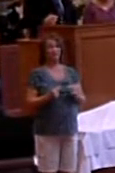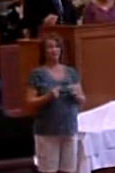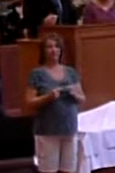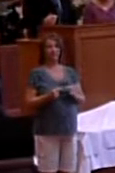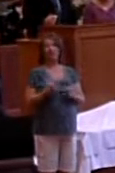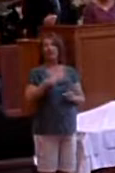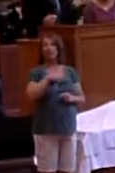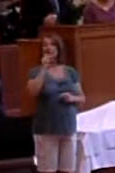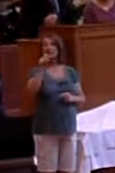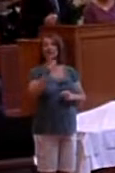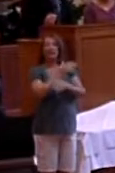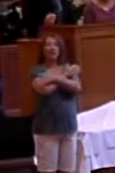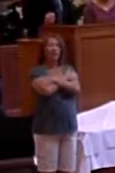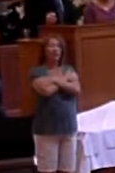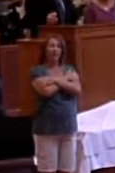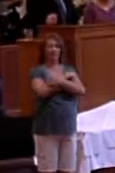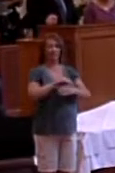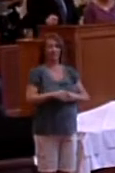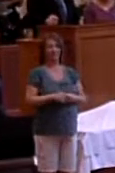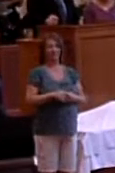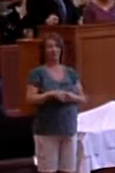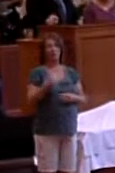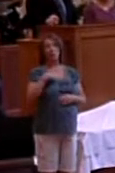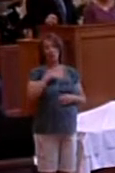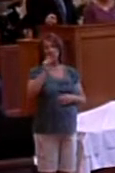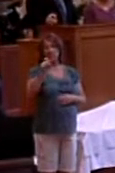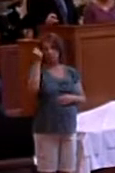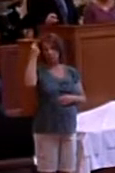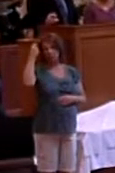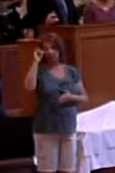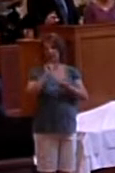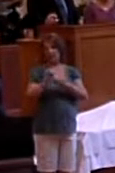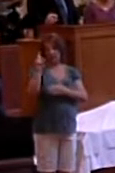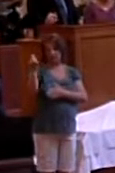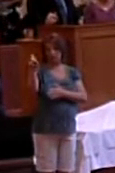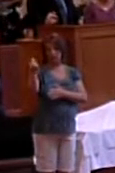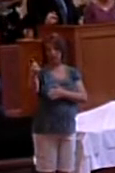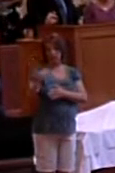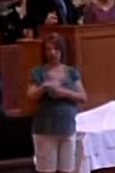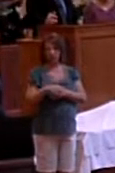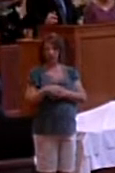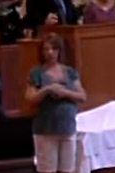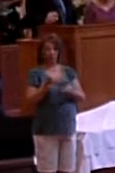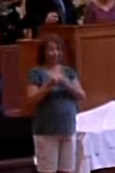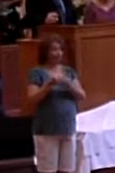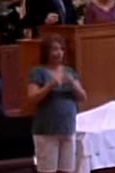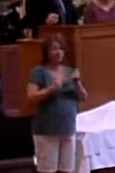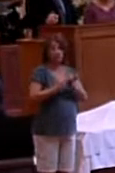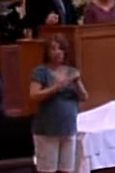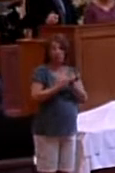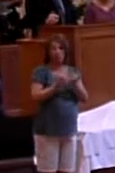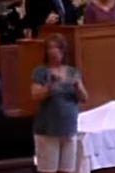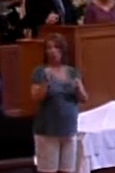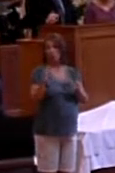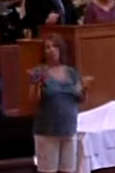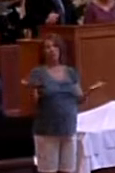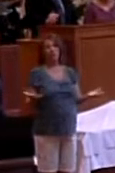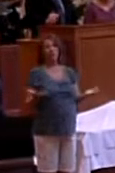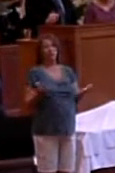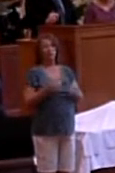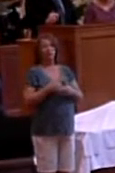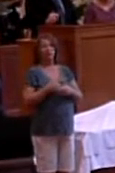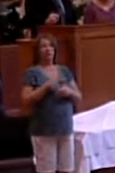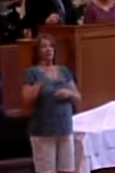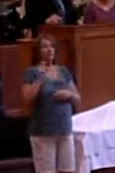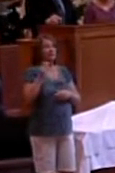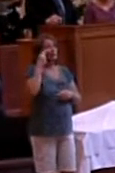for hugs. Let us realize that there is a need for maybe monetary support that you have called certain ones to. Maybe there's